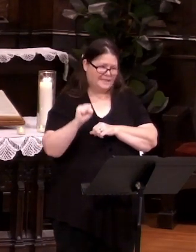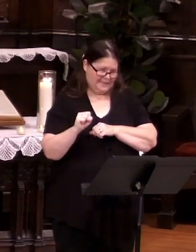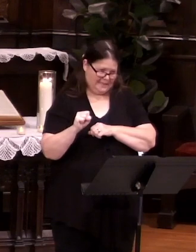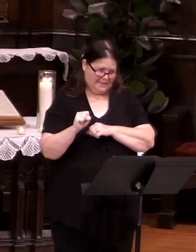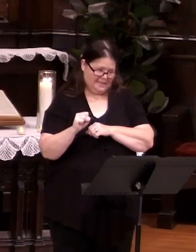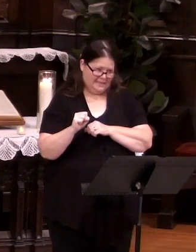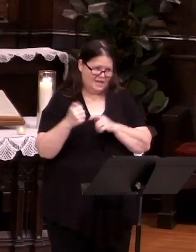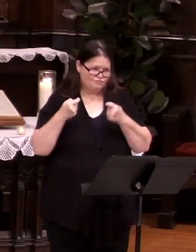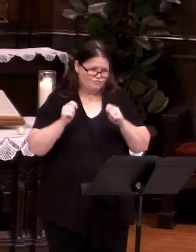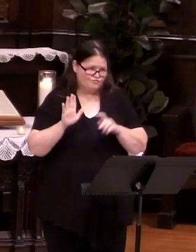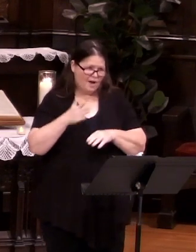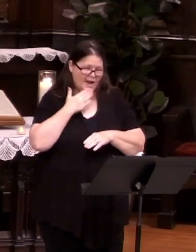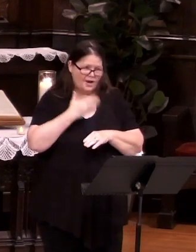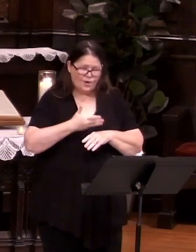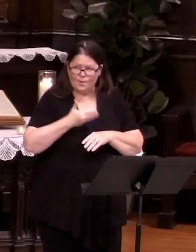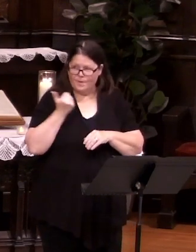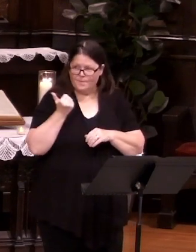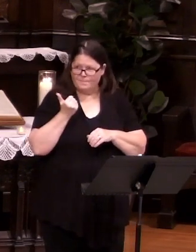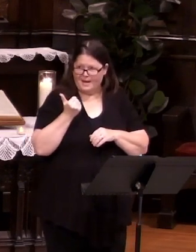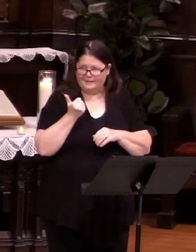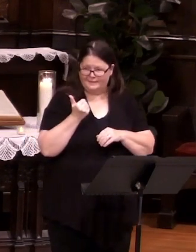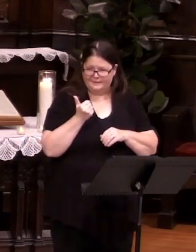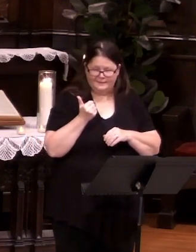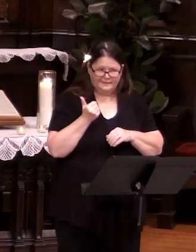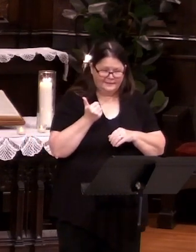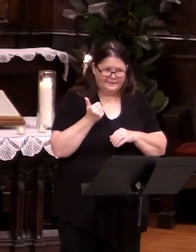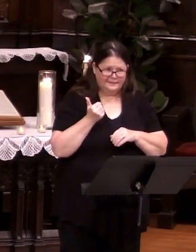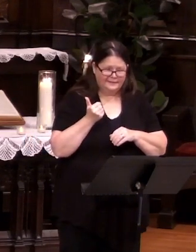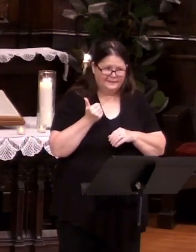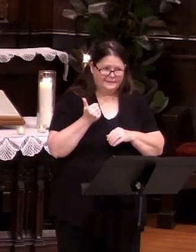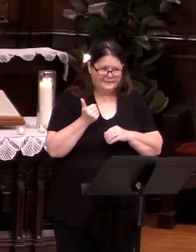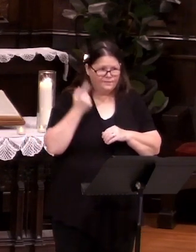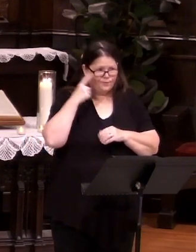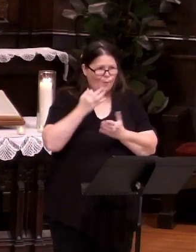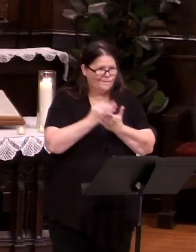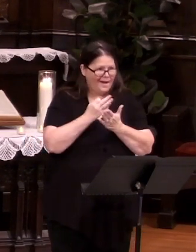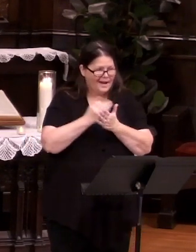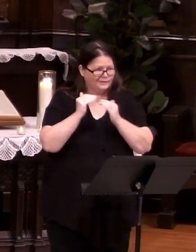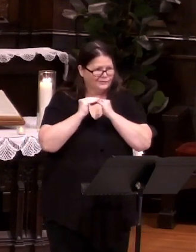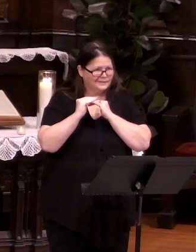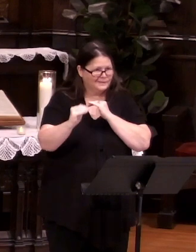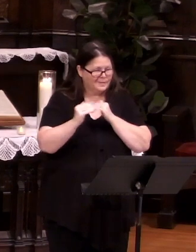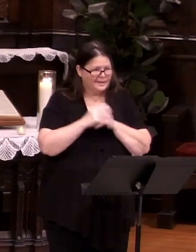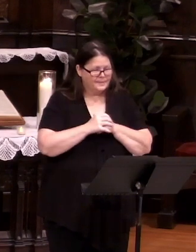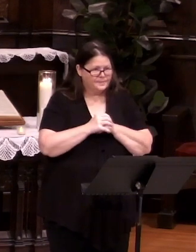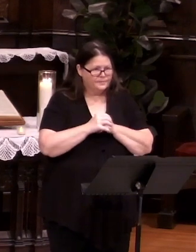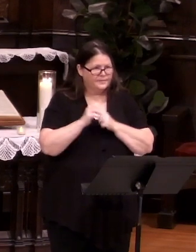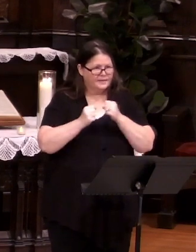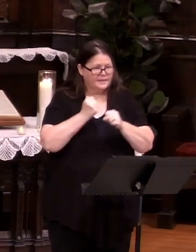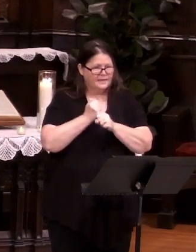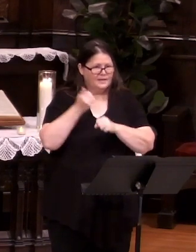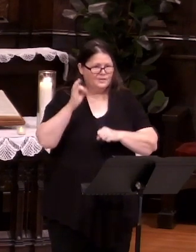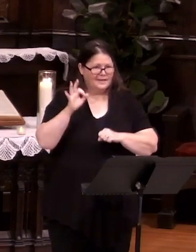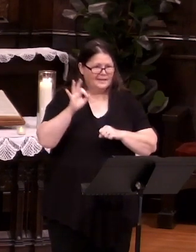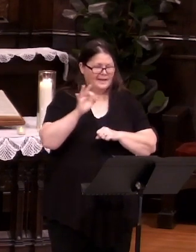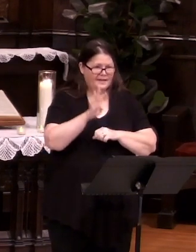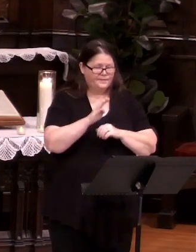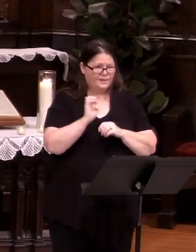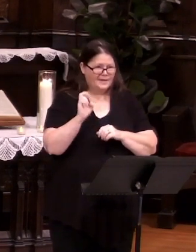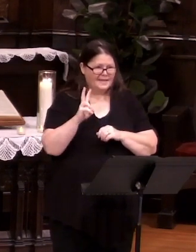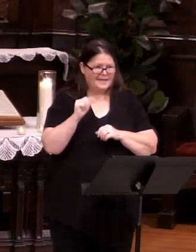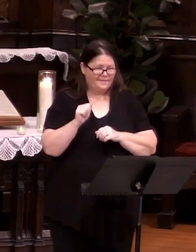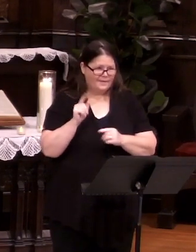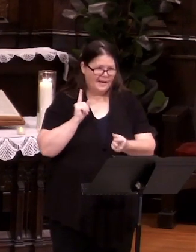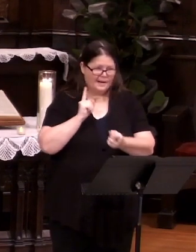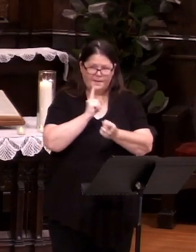she could without any real financial stability. Well, in 1994, Evita